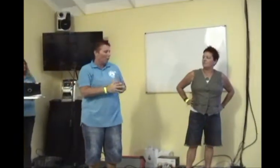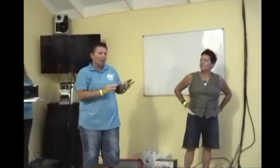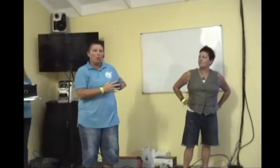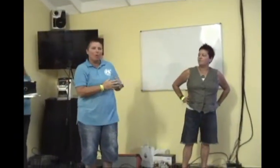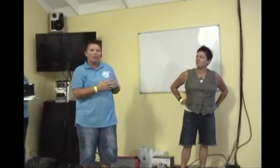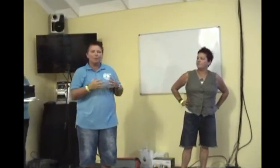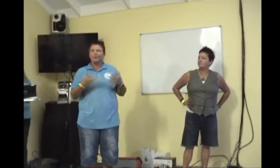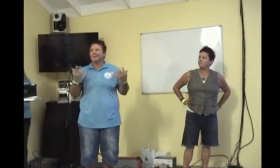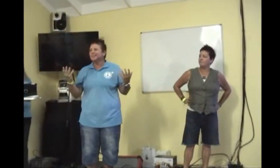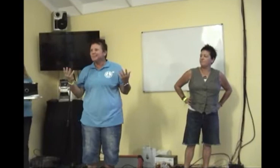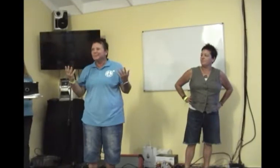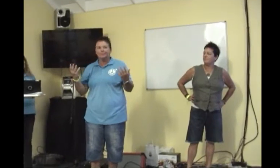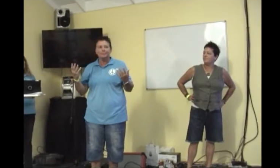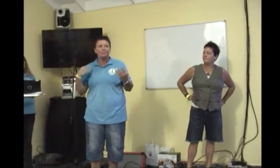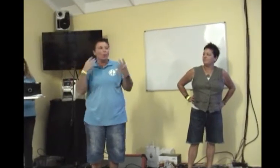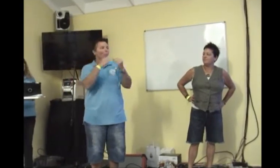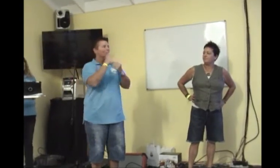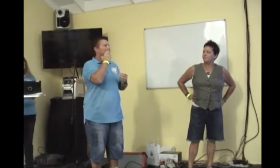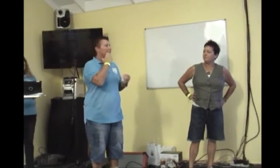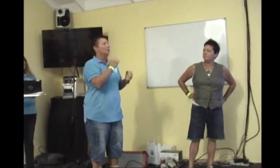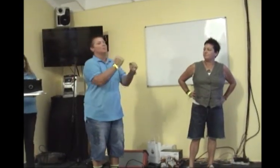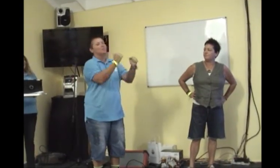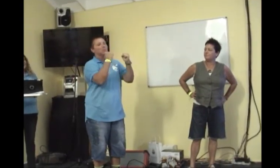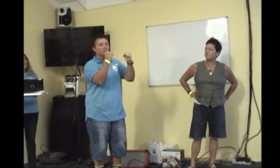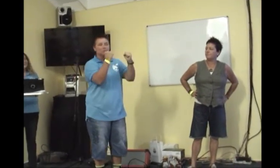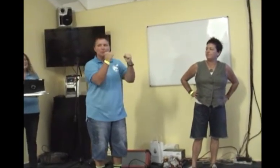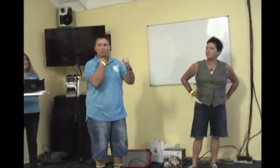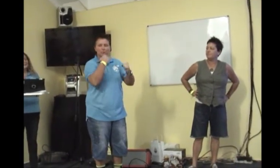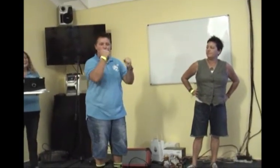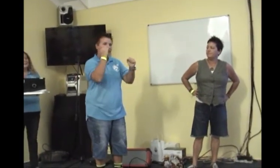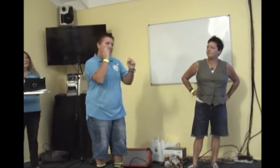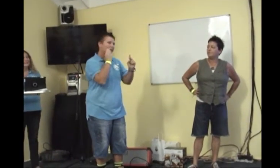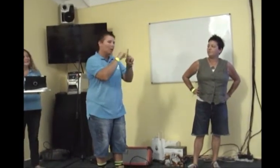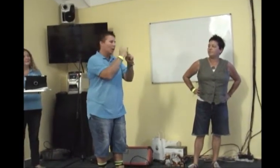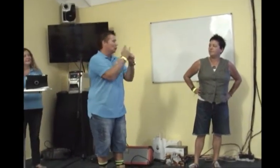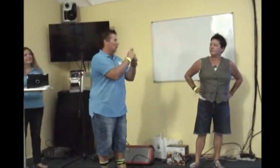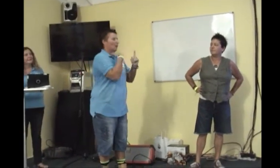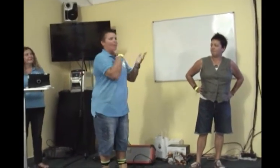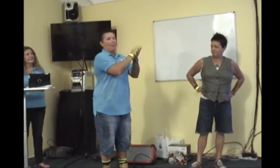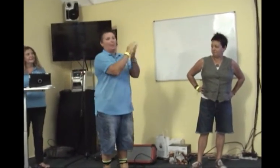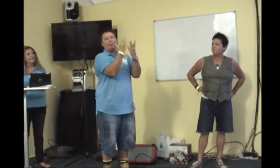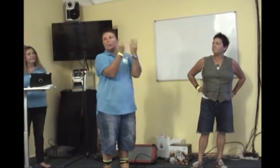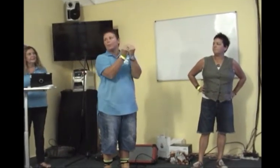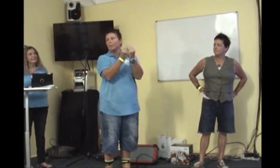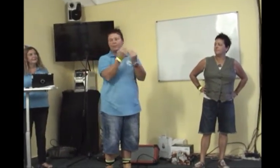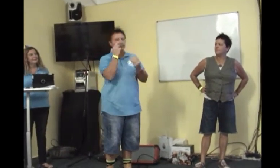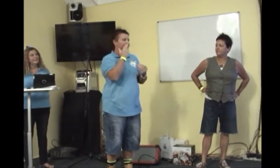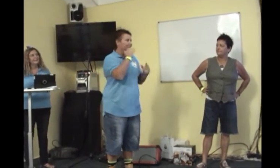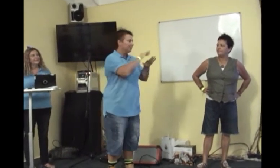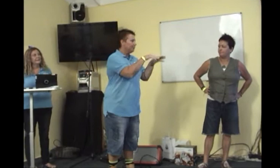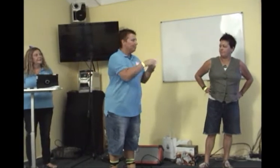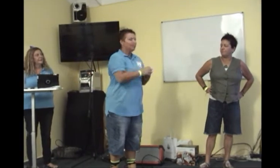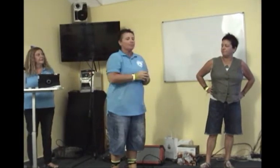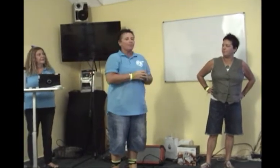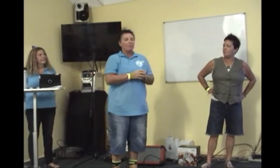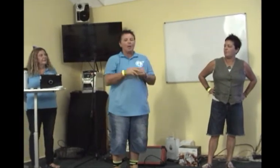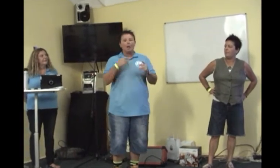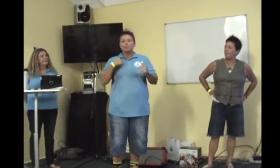don't worry about it. It's not worth it." So it made it very hard. So finally, when I have, meet my deaf friends, we have a culture, our